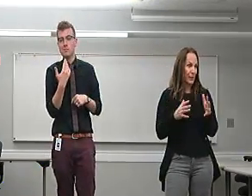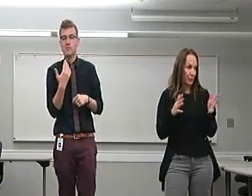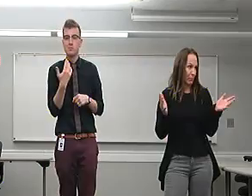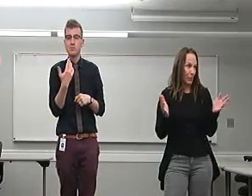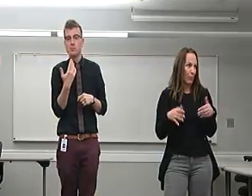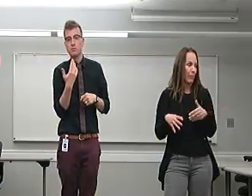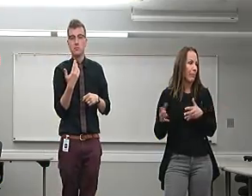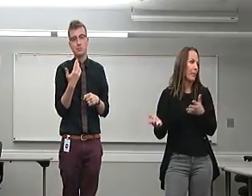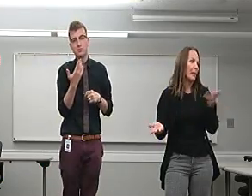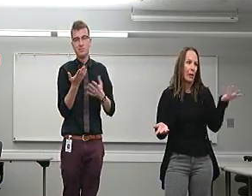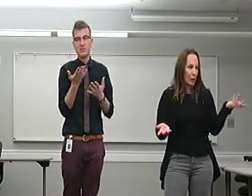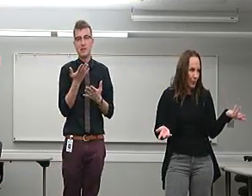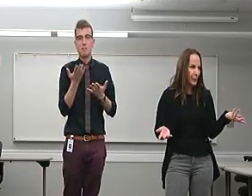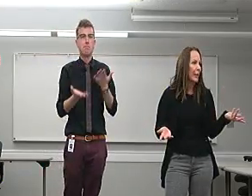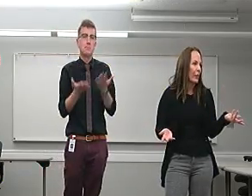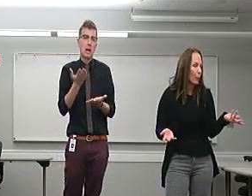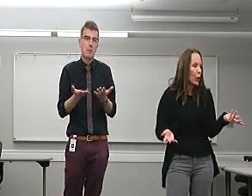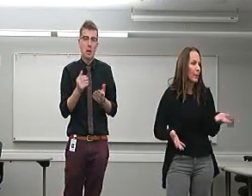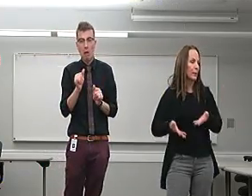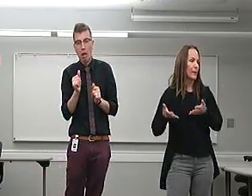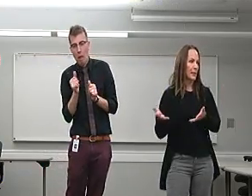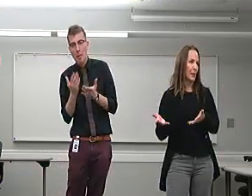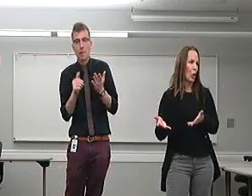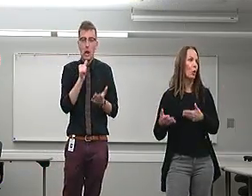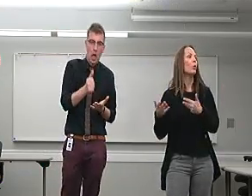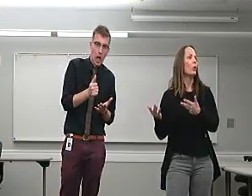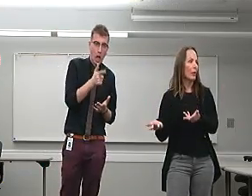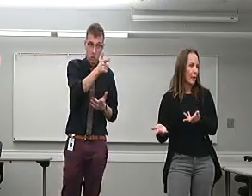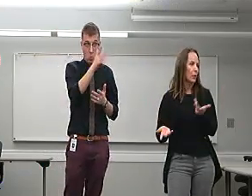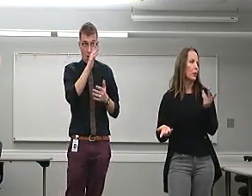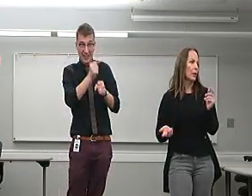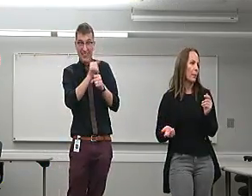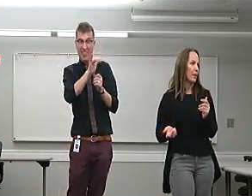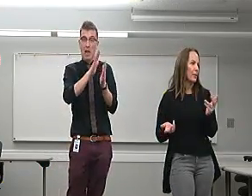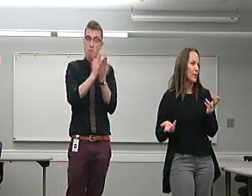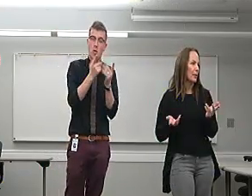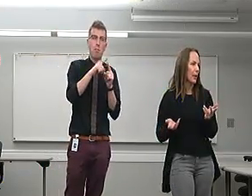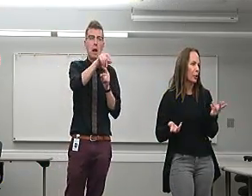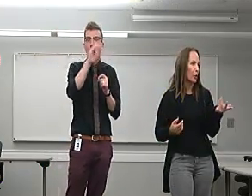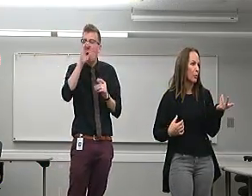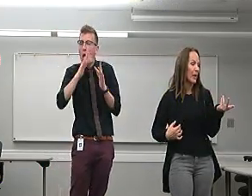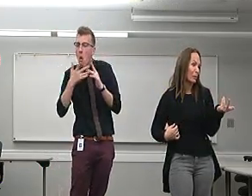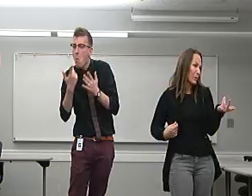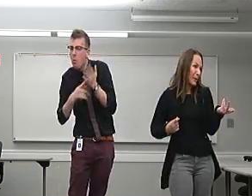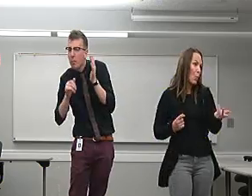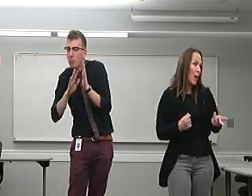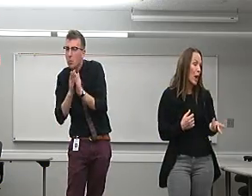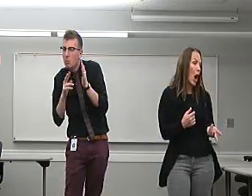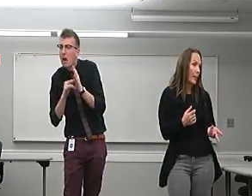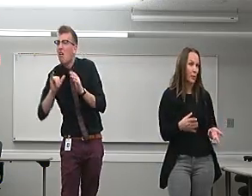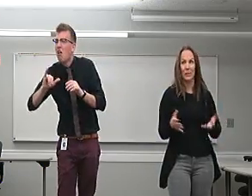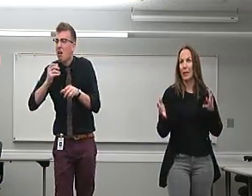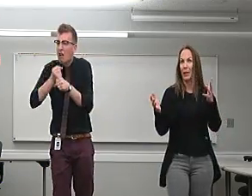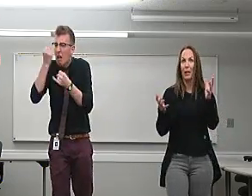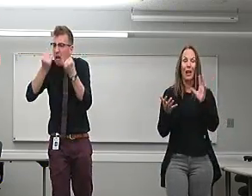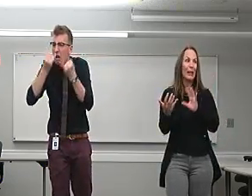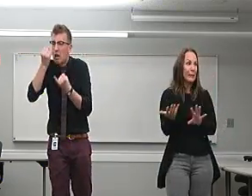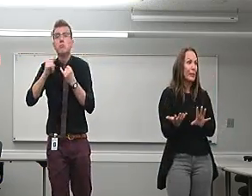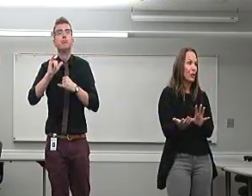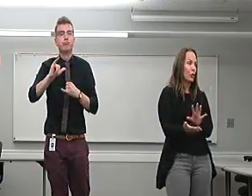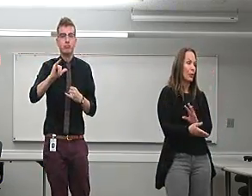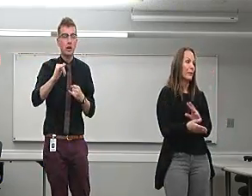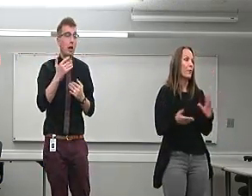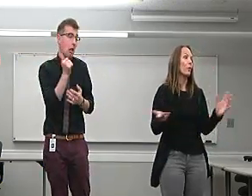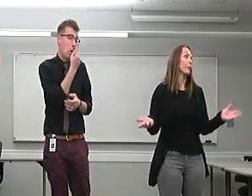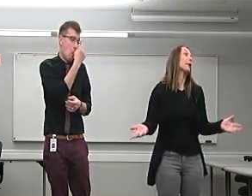They may or not be able to get the book, but at least they know they can look it up and things like that. That would be one option, is at least you can, for